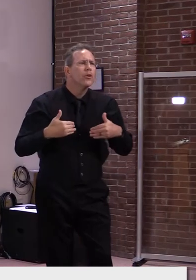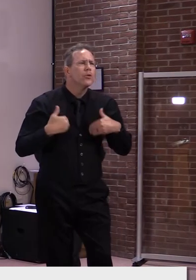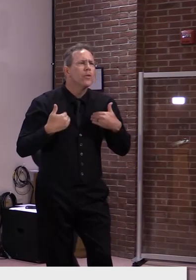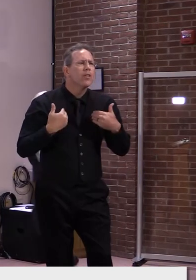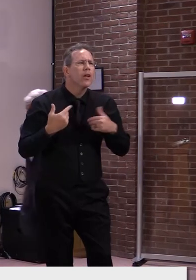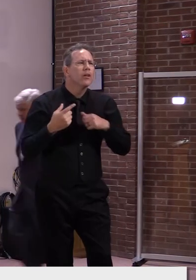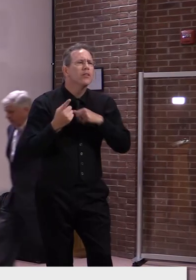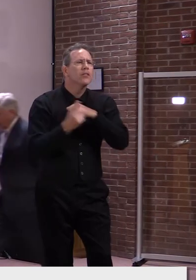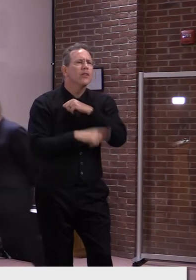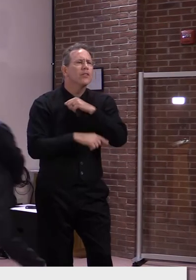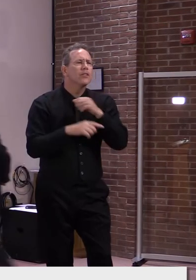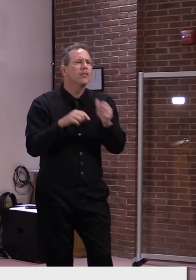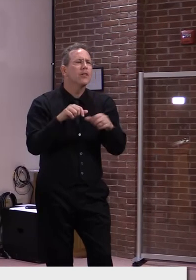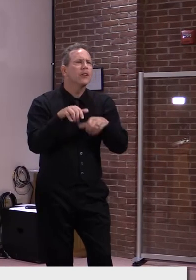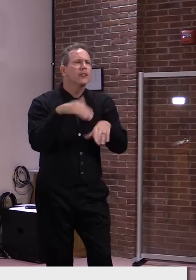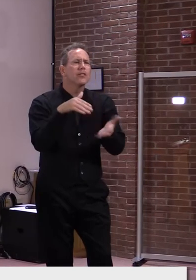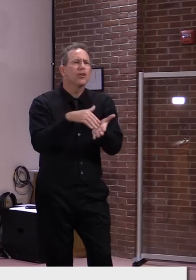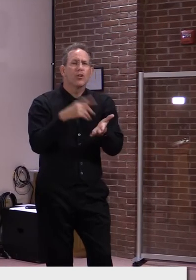Secretary Smith.